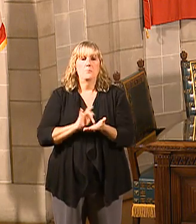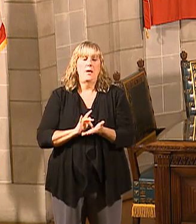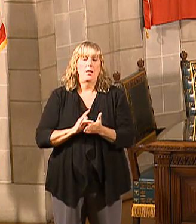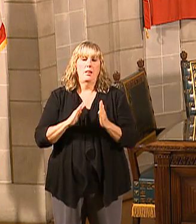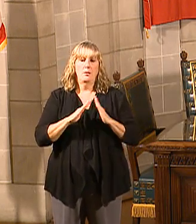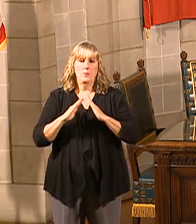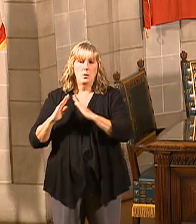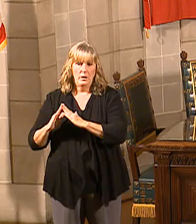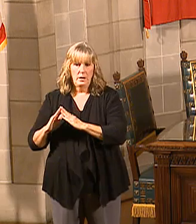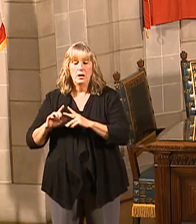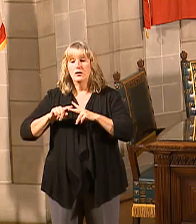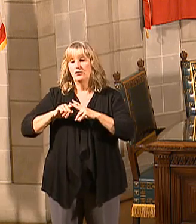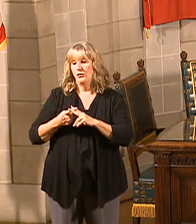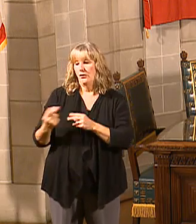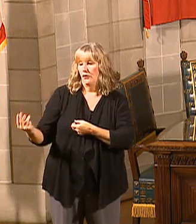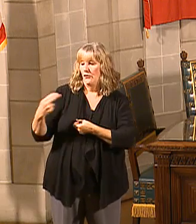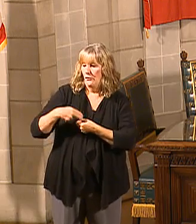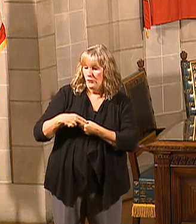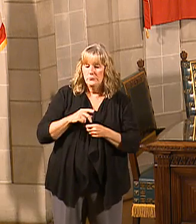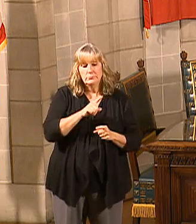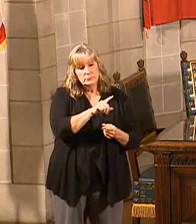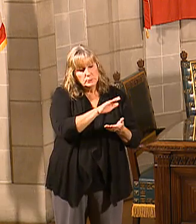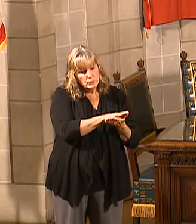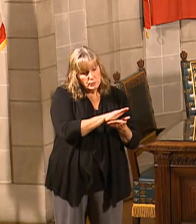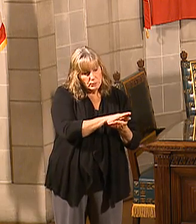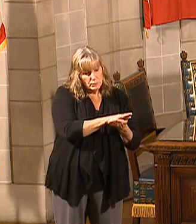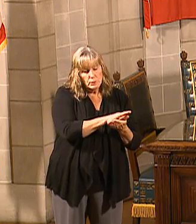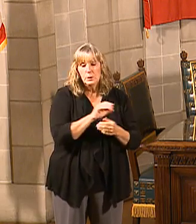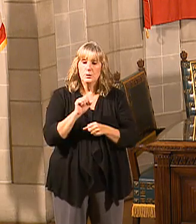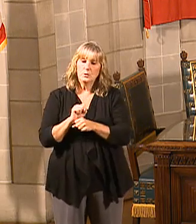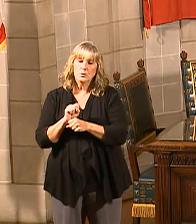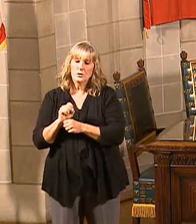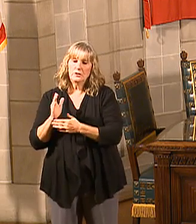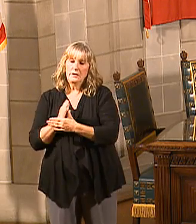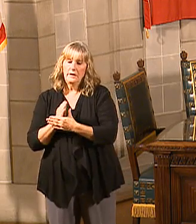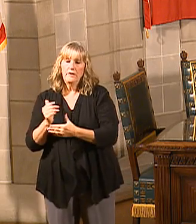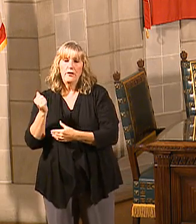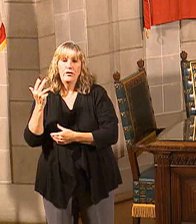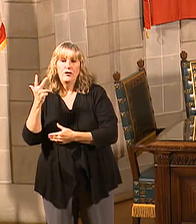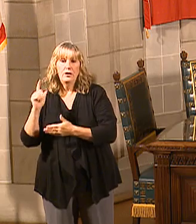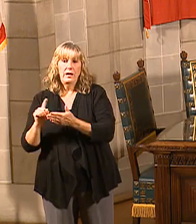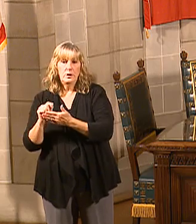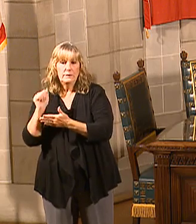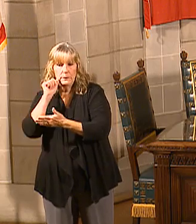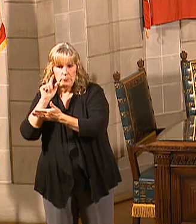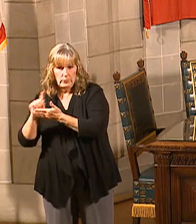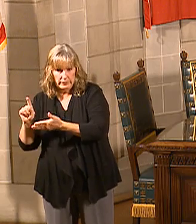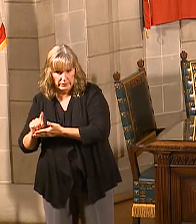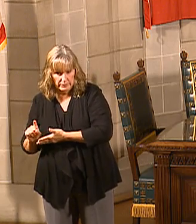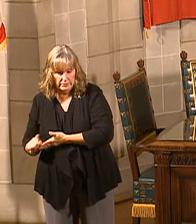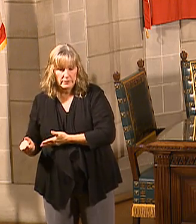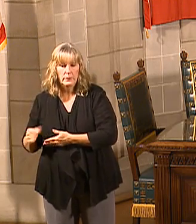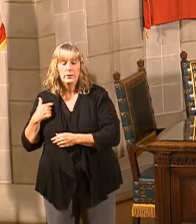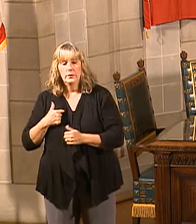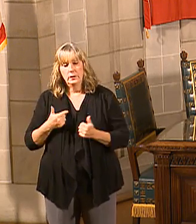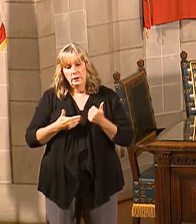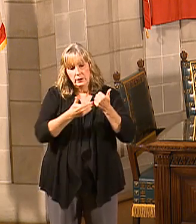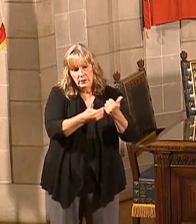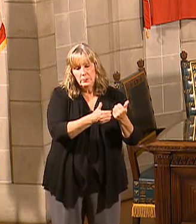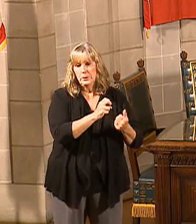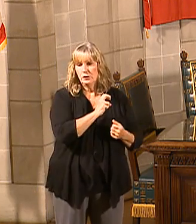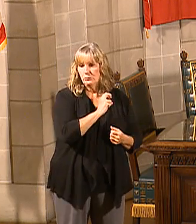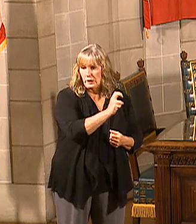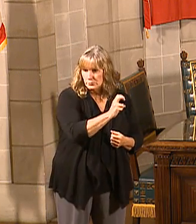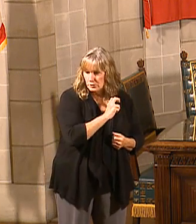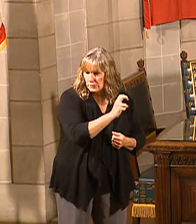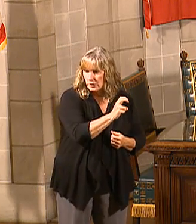She started with us going to school and working an average of 13 hours a week. We were able to assist in transportation